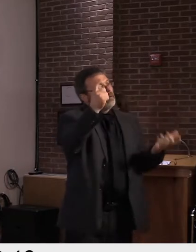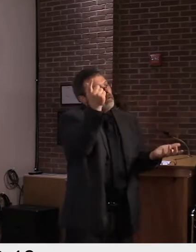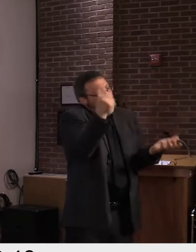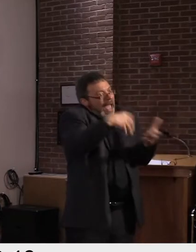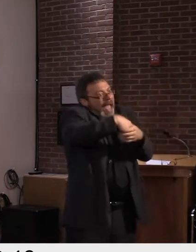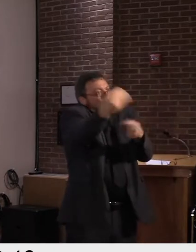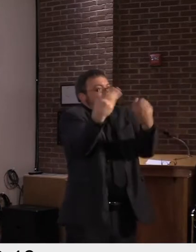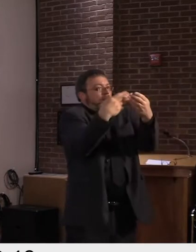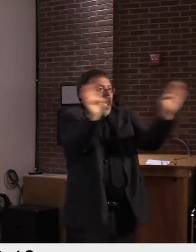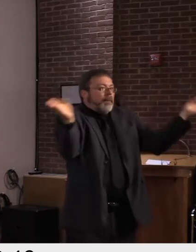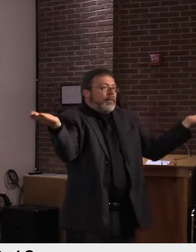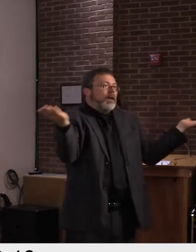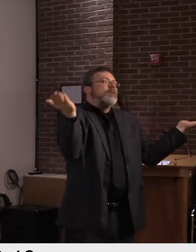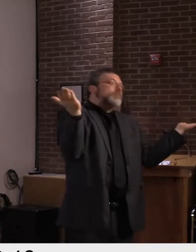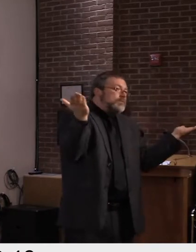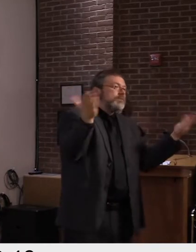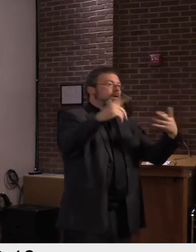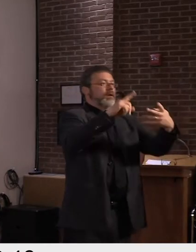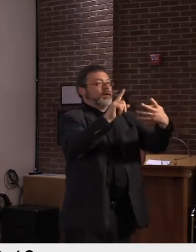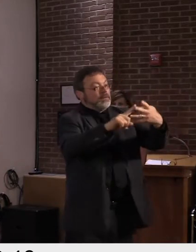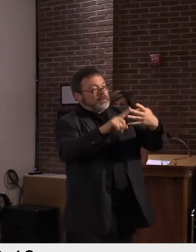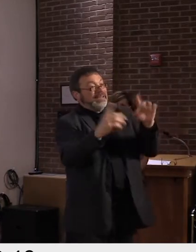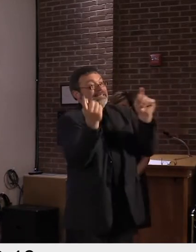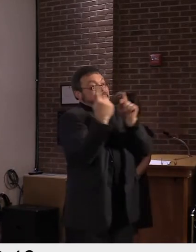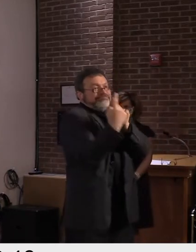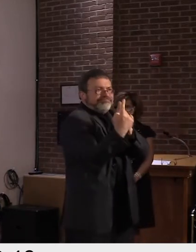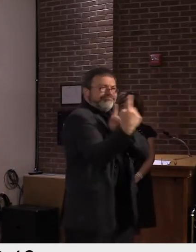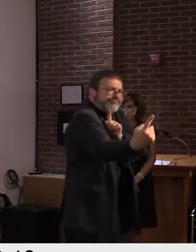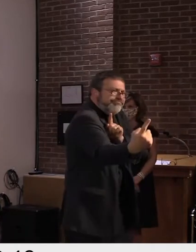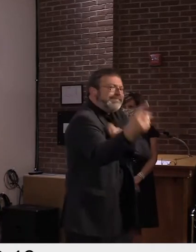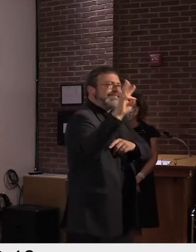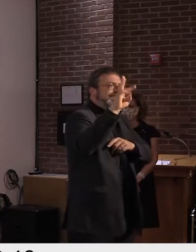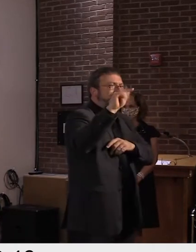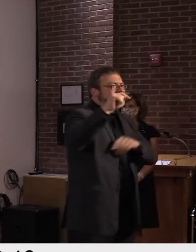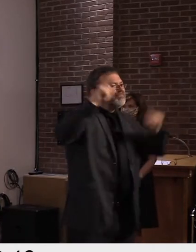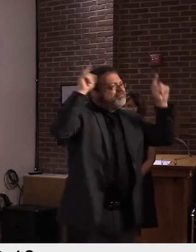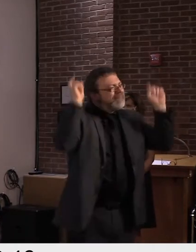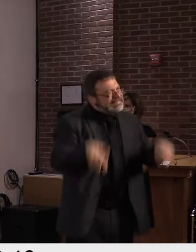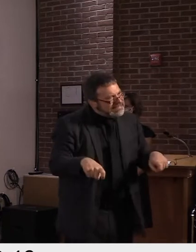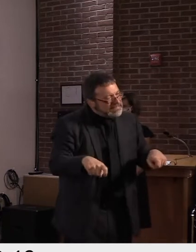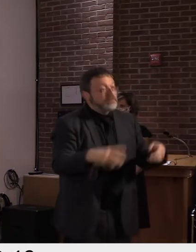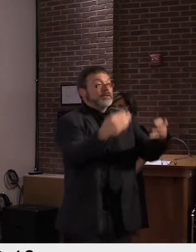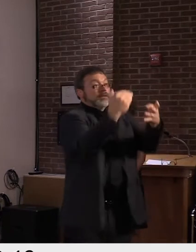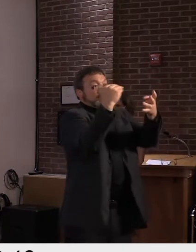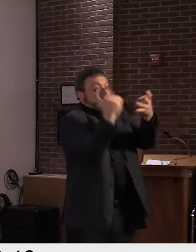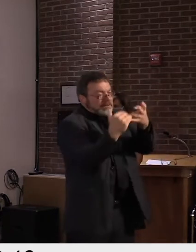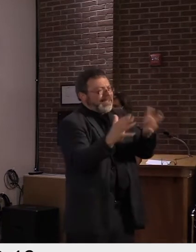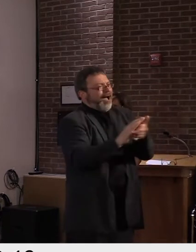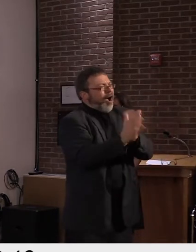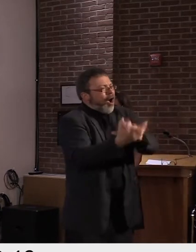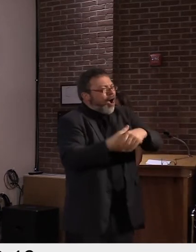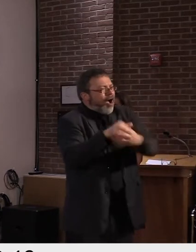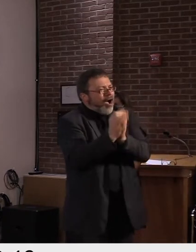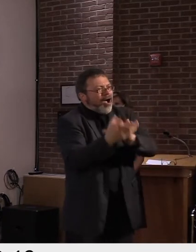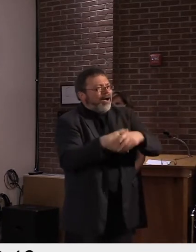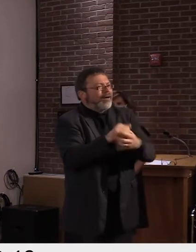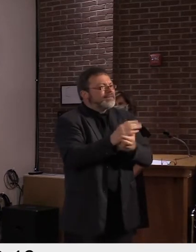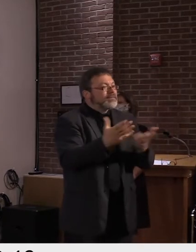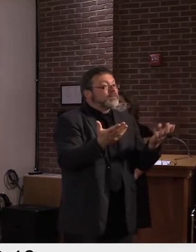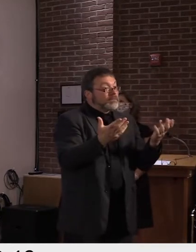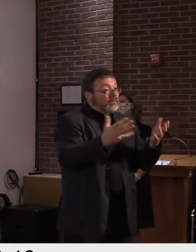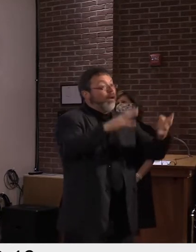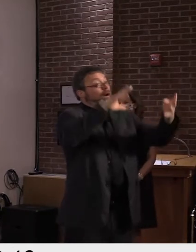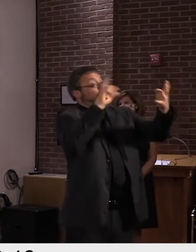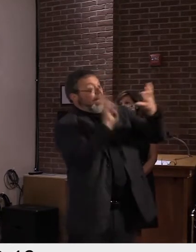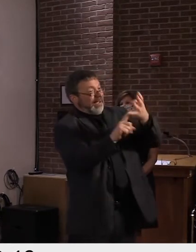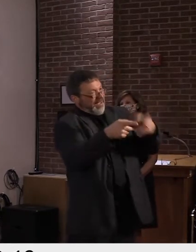apart. Wash your hands a lot. Stay home when sick. But while the messaging